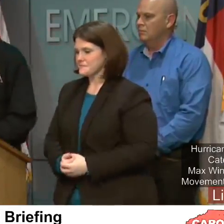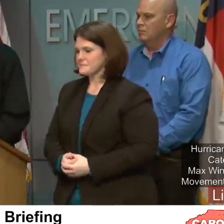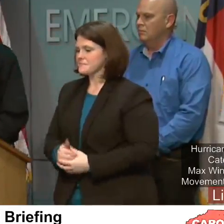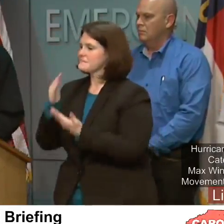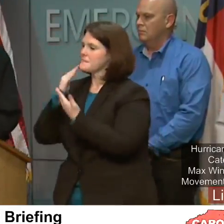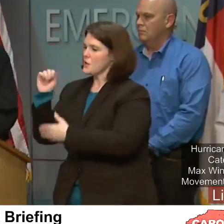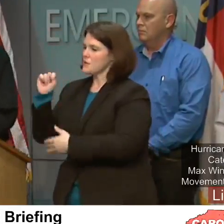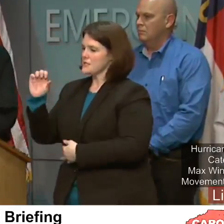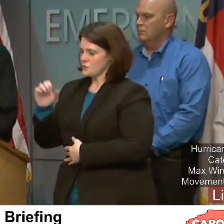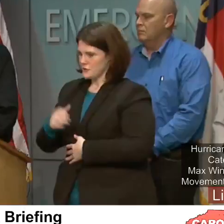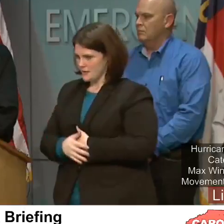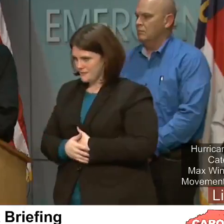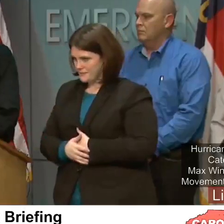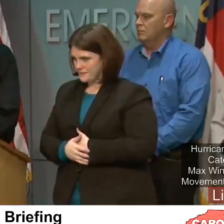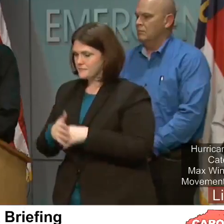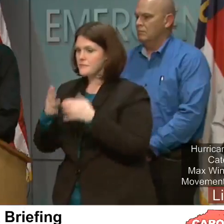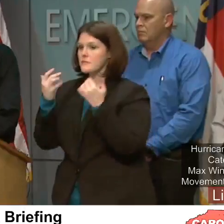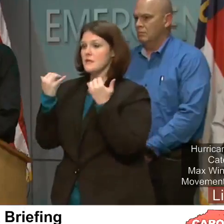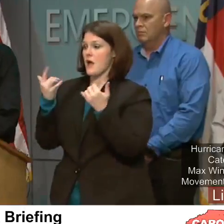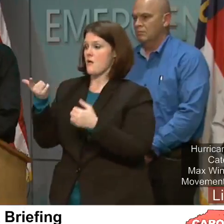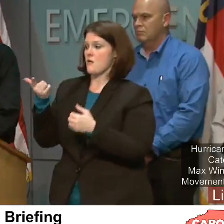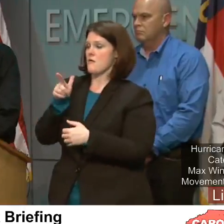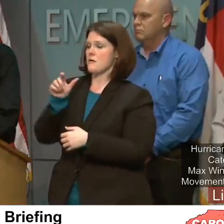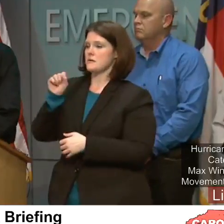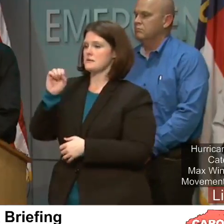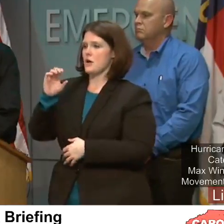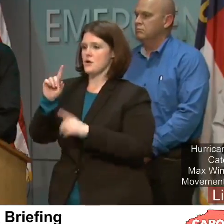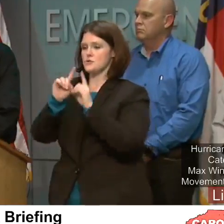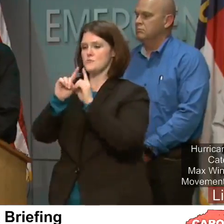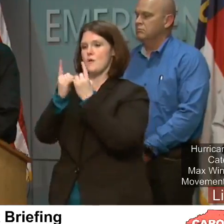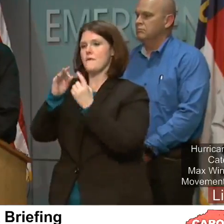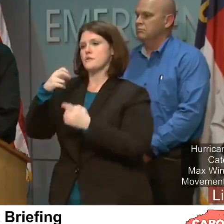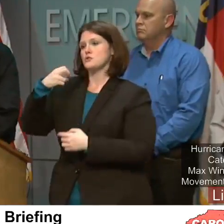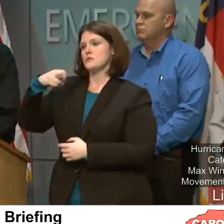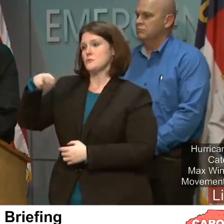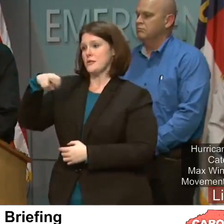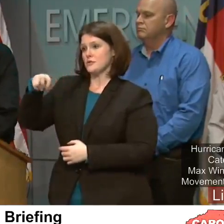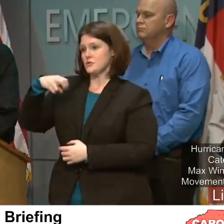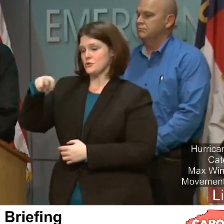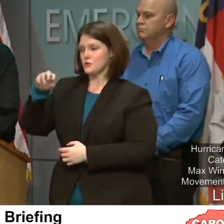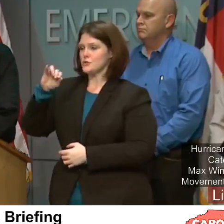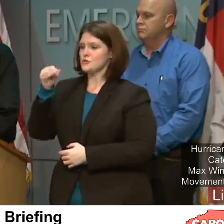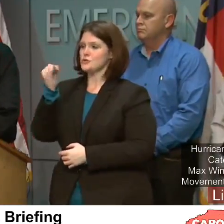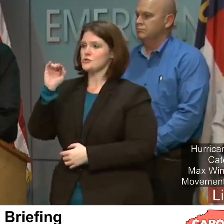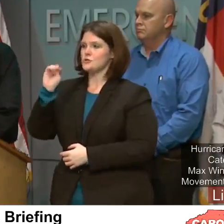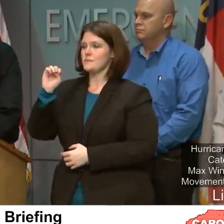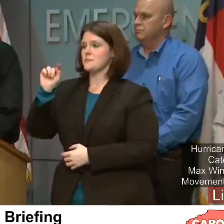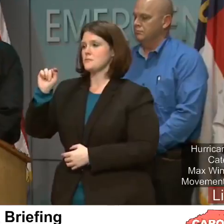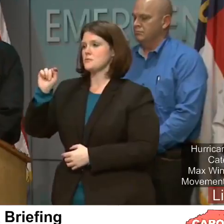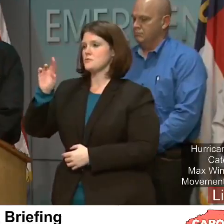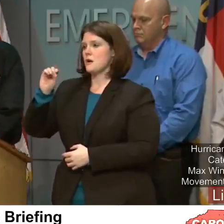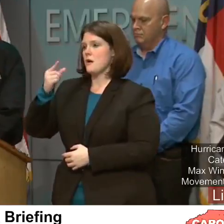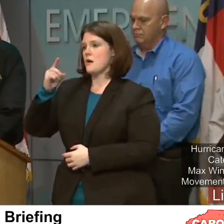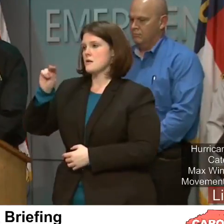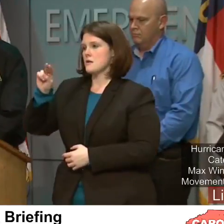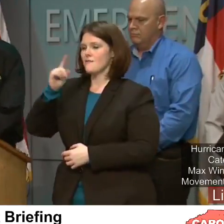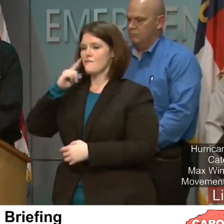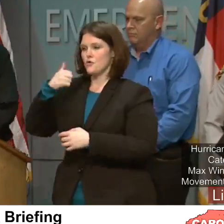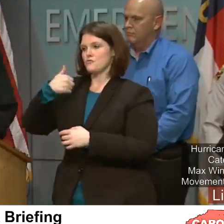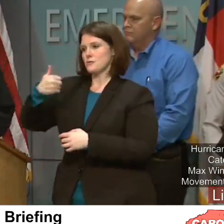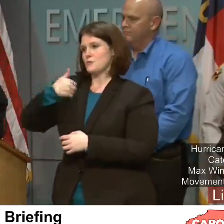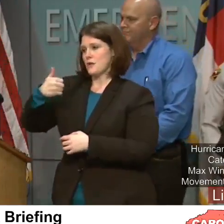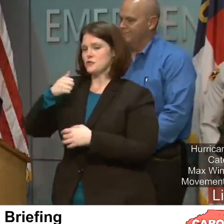Thank you, Secretary Cohen. We'll now have our Secretary of the Department of Transportation, Jim Trachsel, to give us a transportation